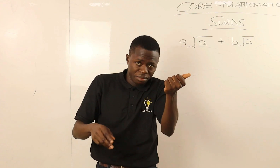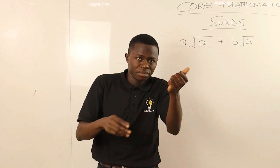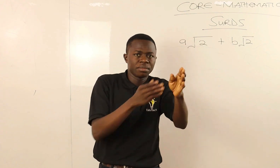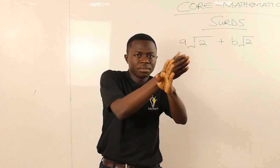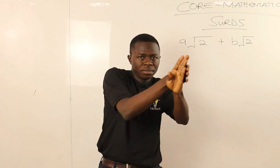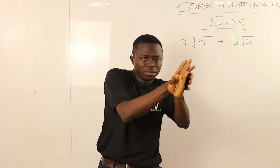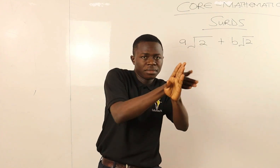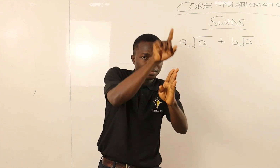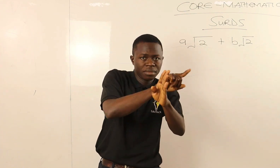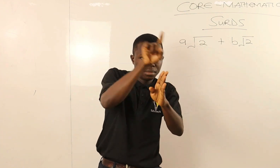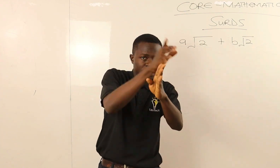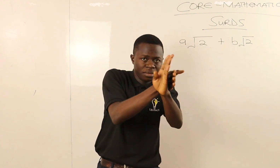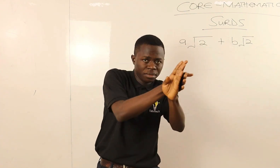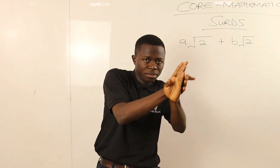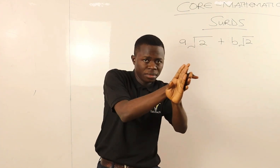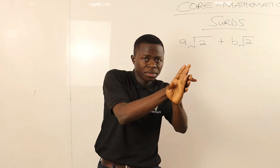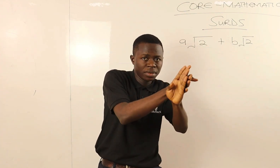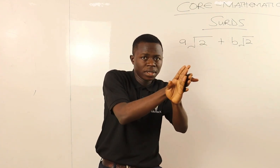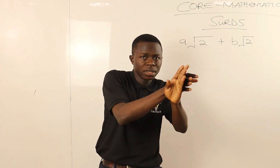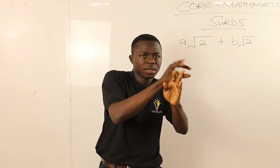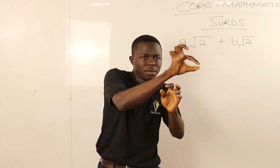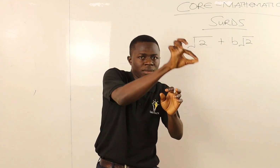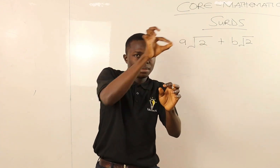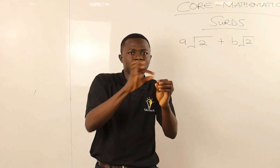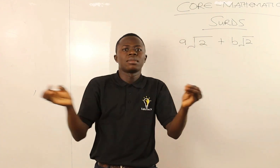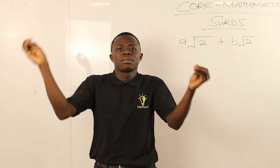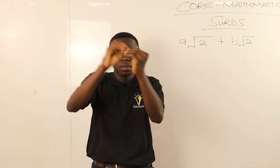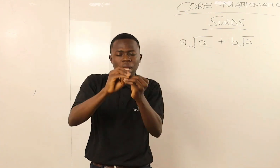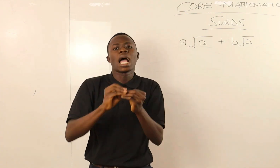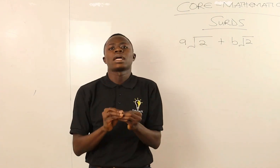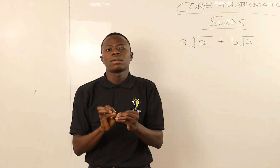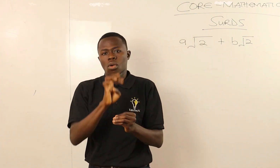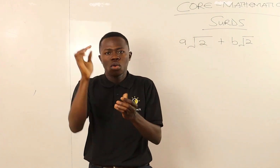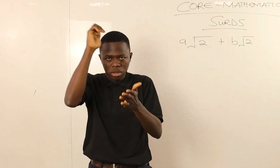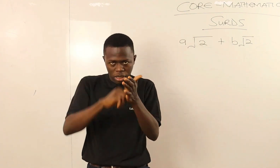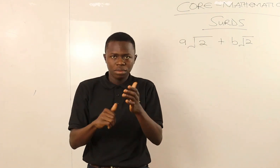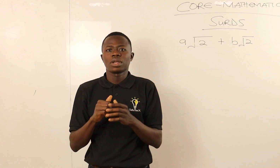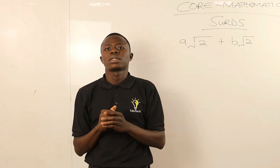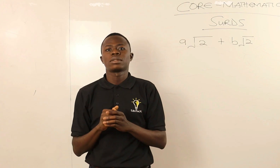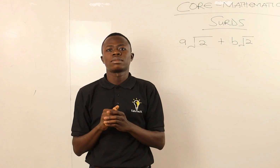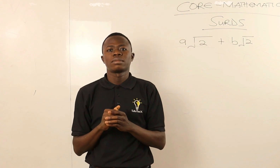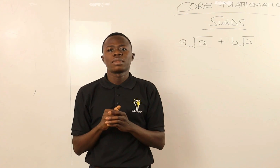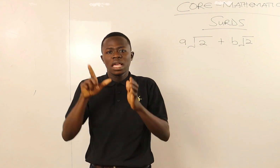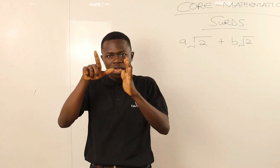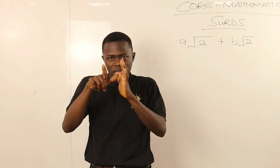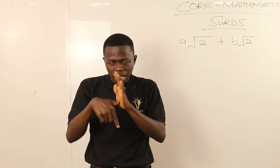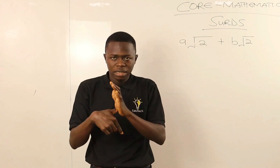outside the square root sign, we bring it, then another number outside the square root sign, we also bring it and then add or